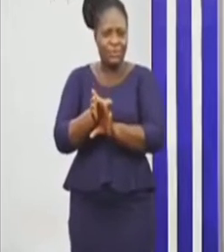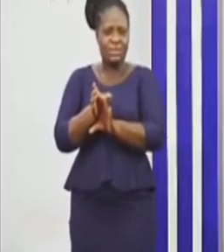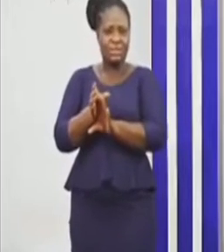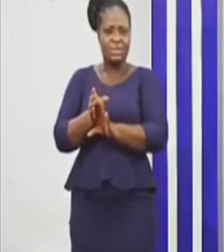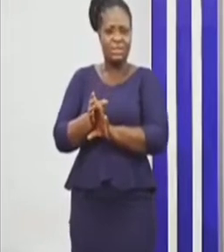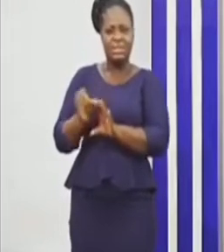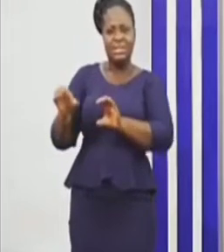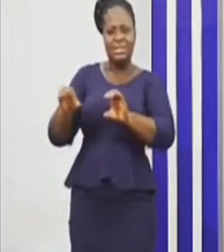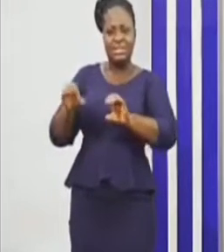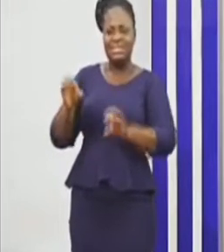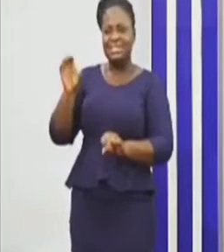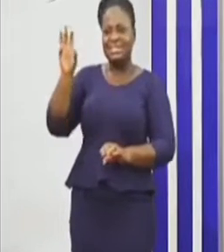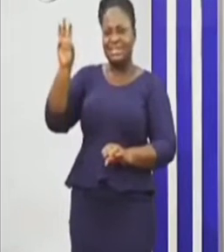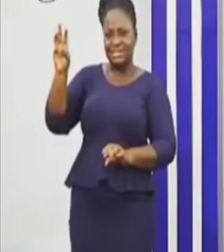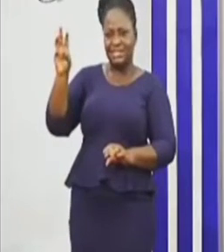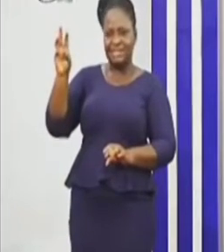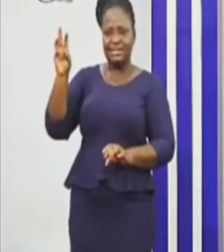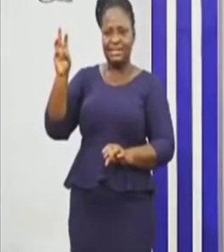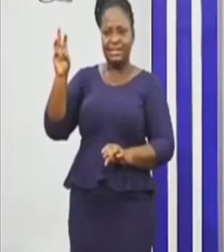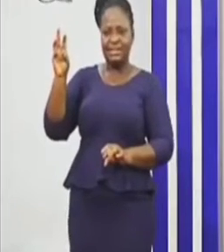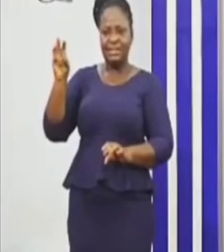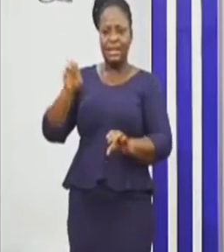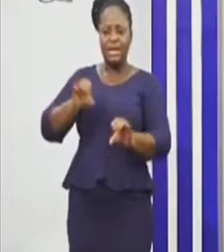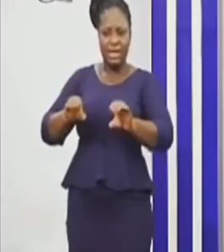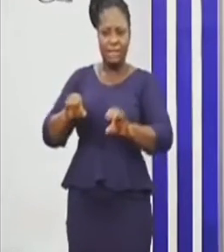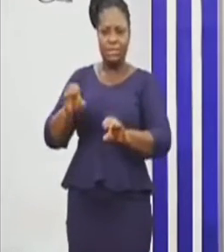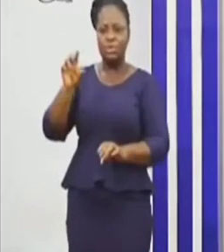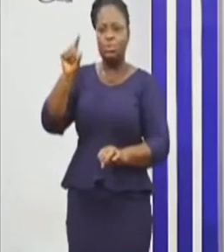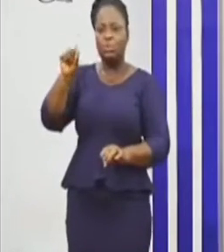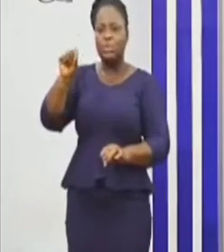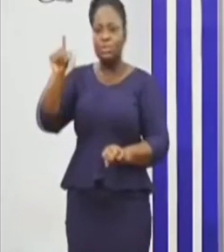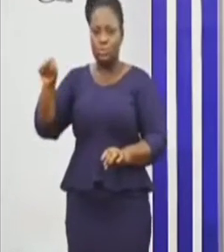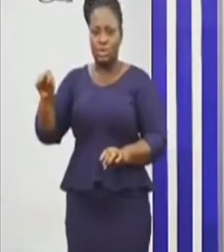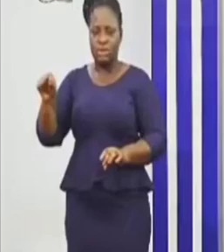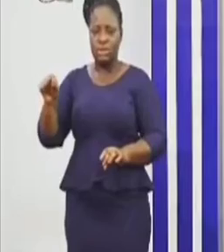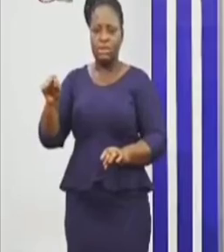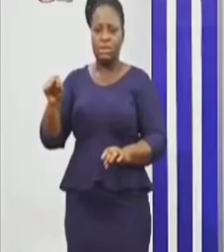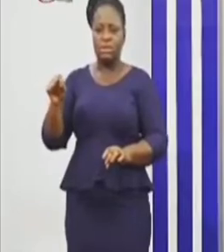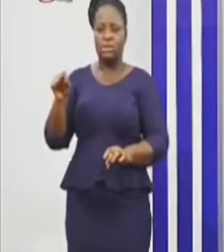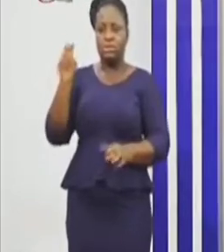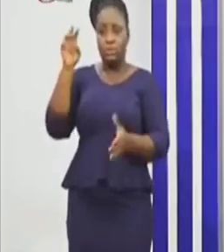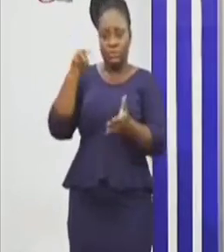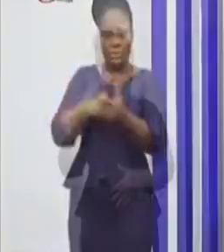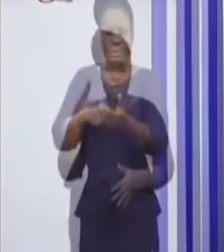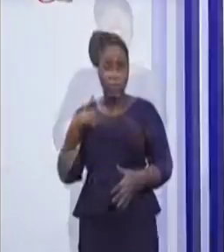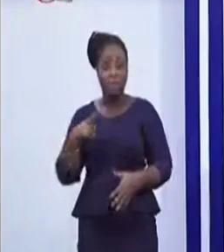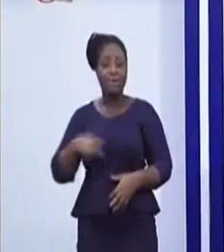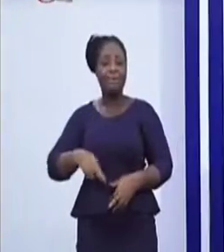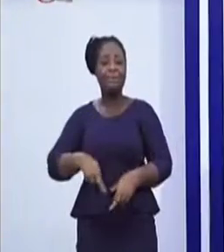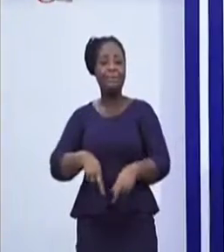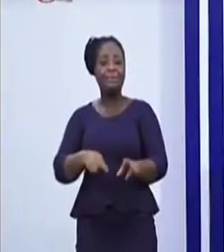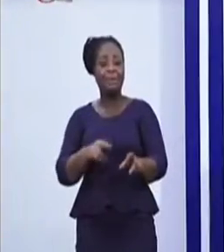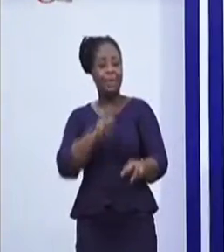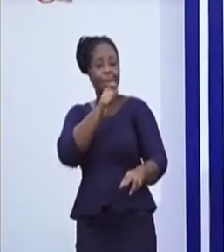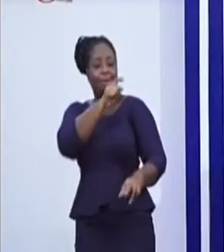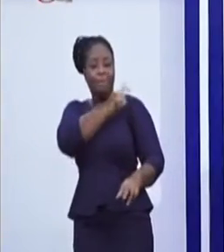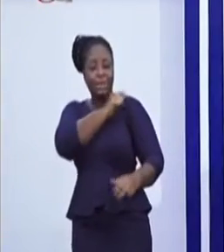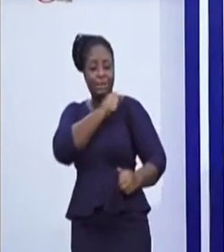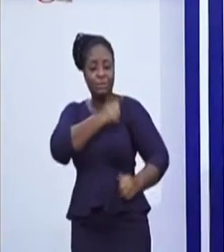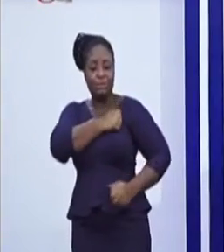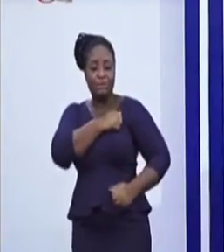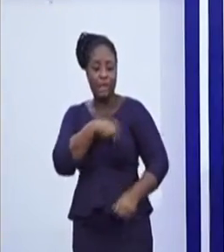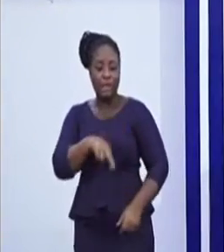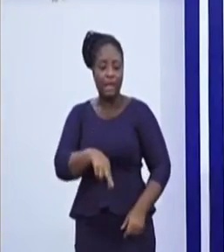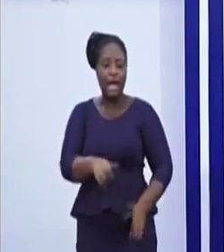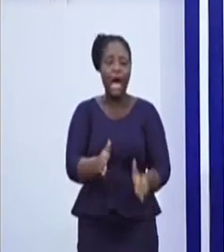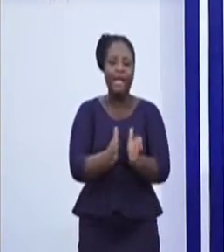6 of the Imposition of Restrictions Act 2020, Act 1012. And I will state here, compelling you to go